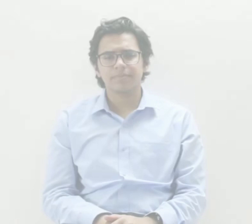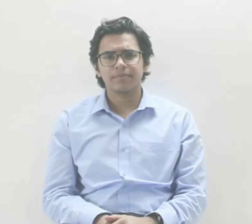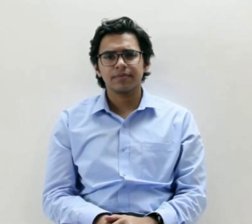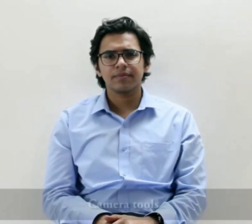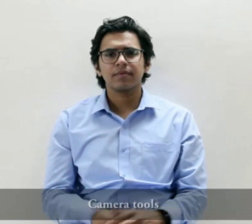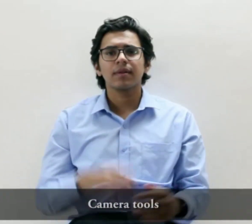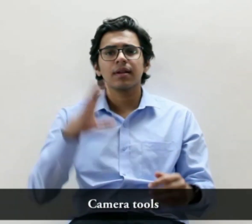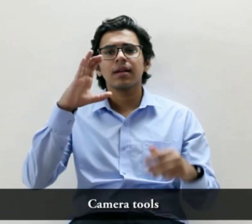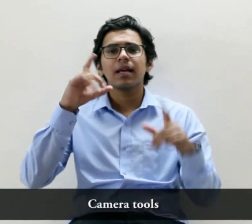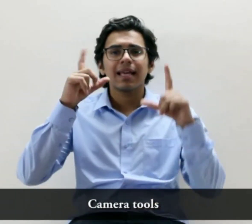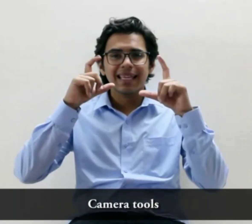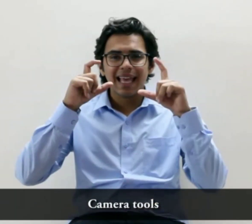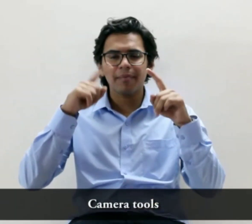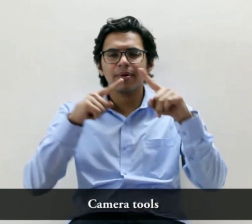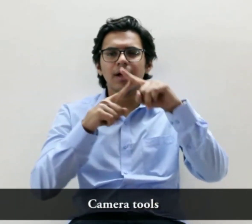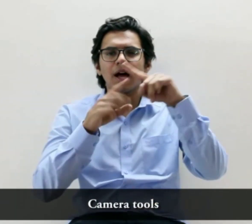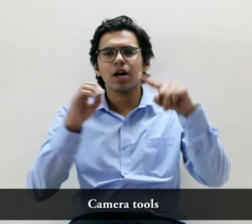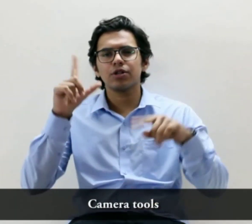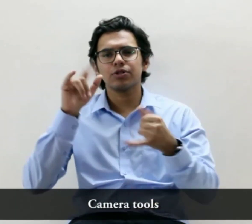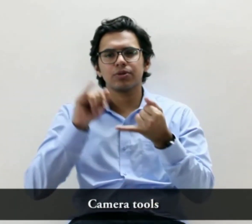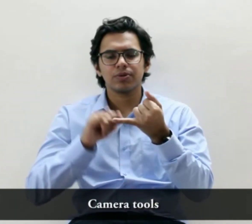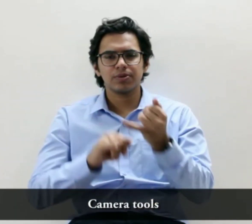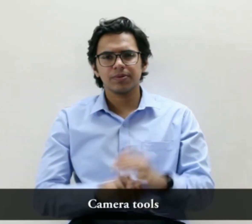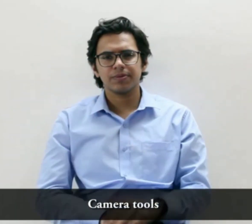Scene. Camera Tools.